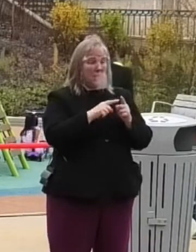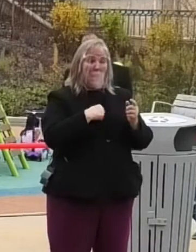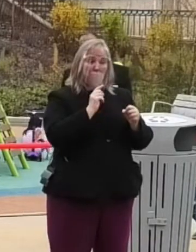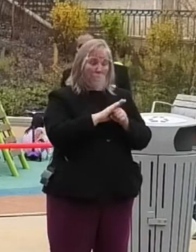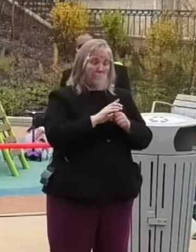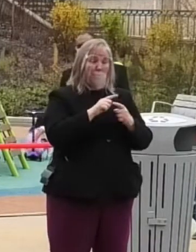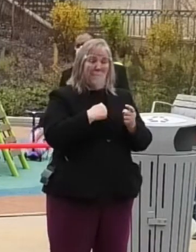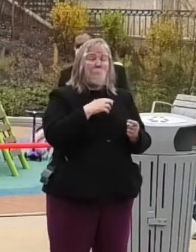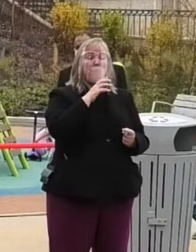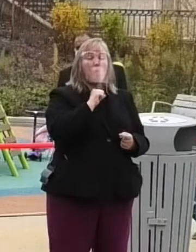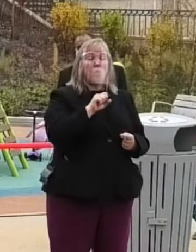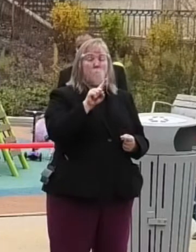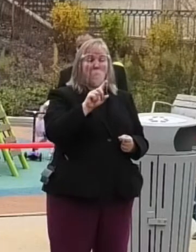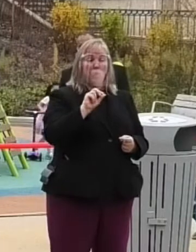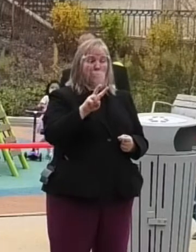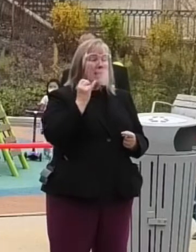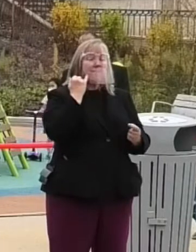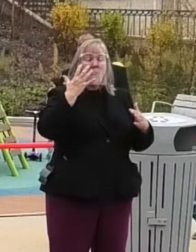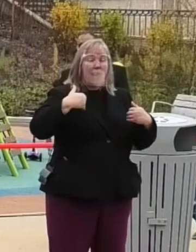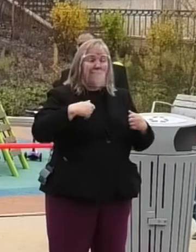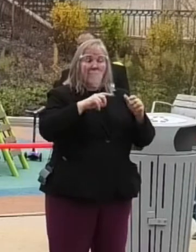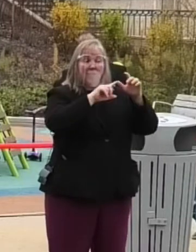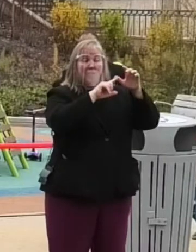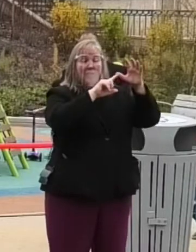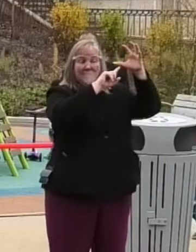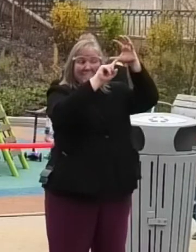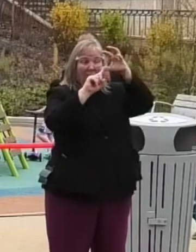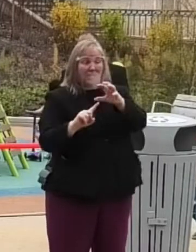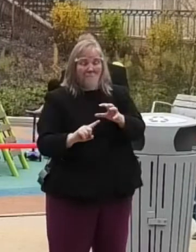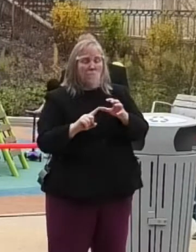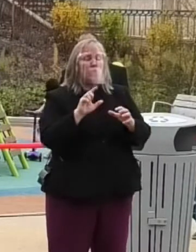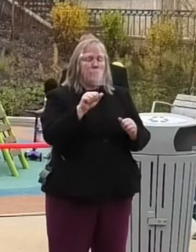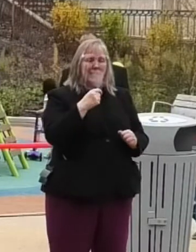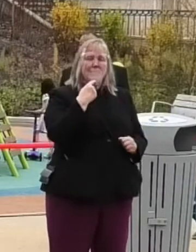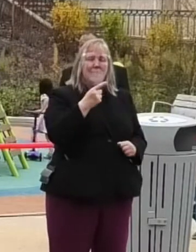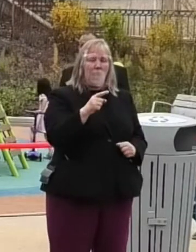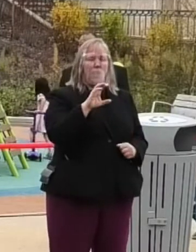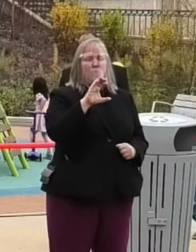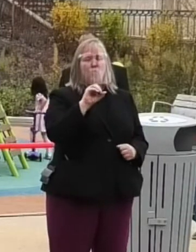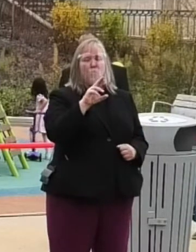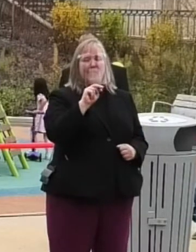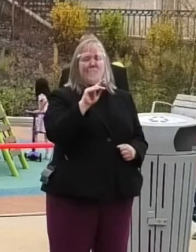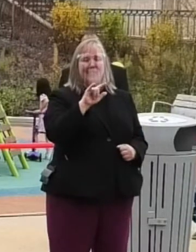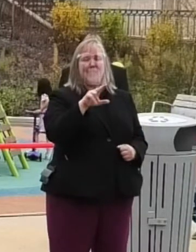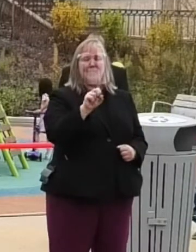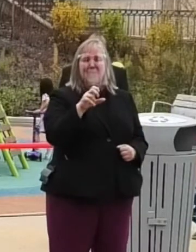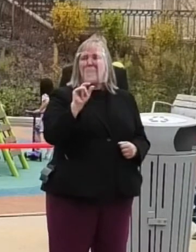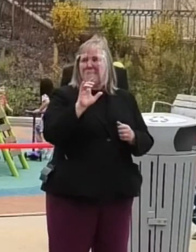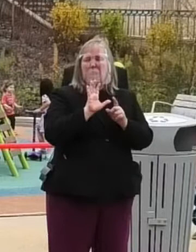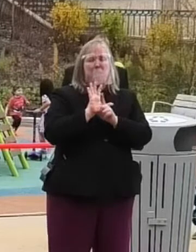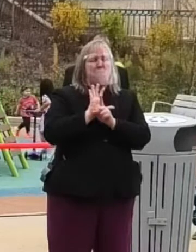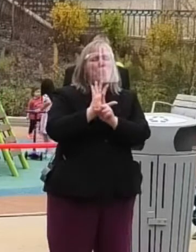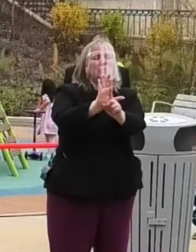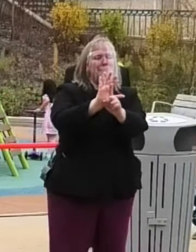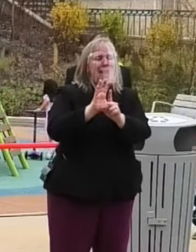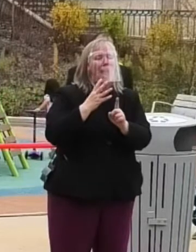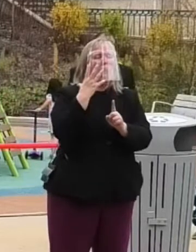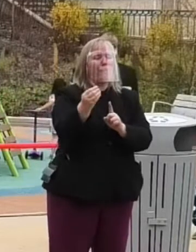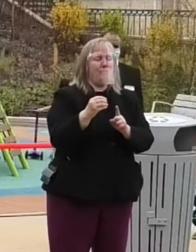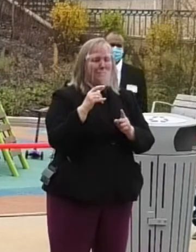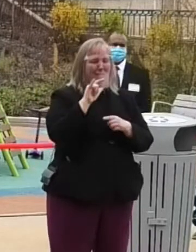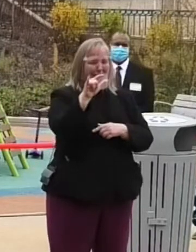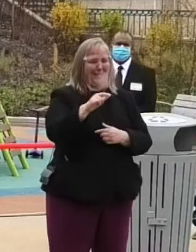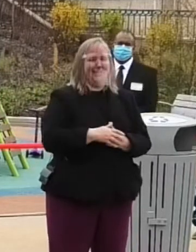102, if I've not gone skydiving, you can tell Cornelius he can push me out of the plane. Okay?